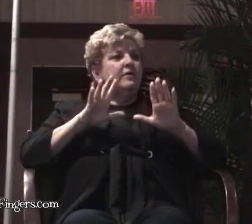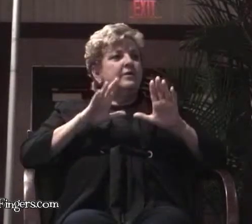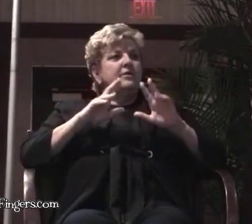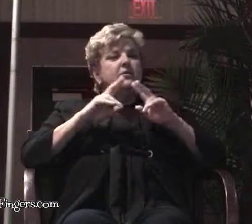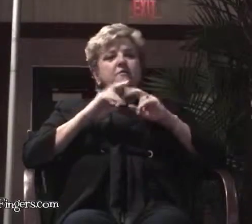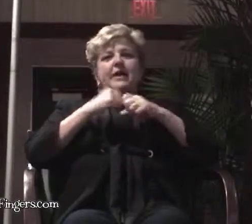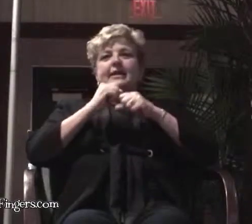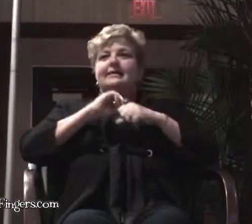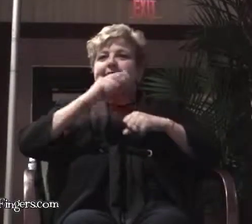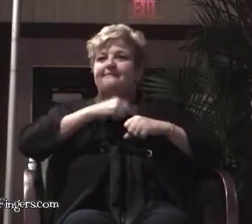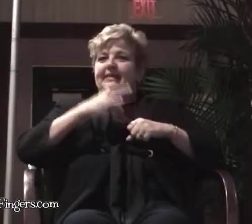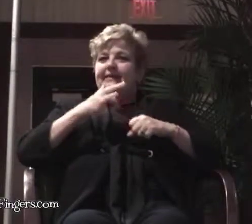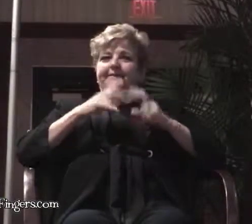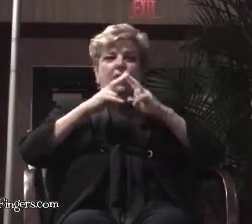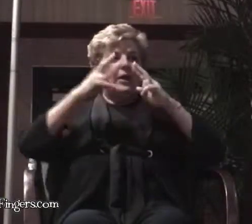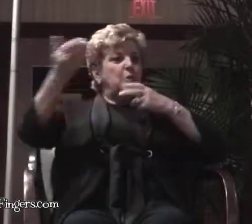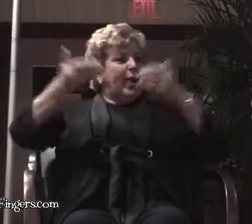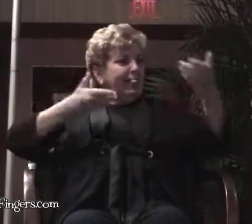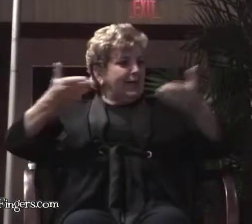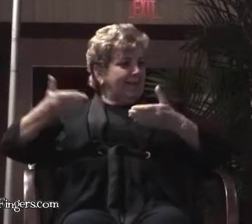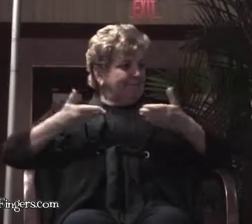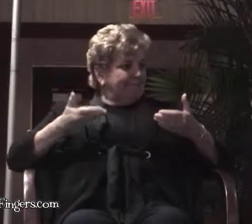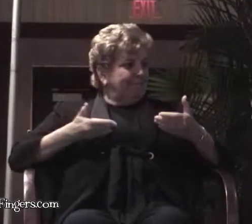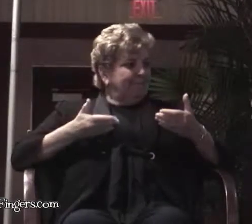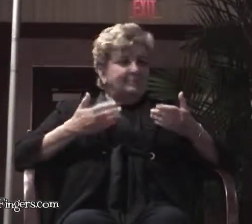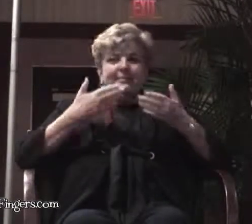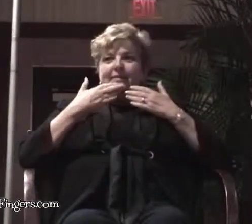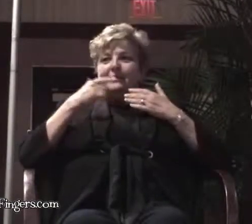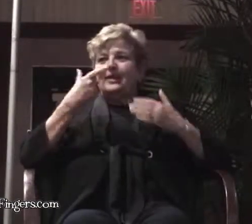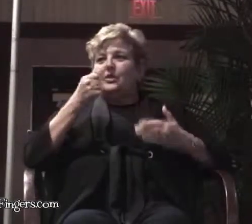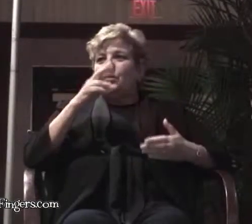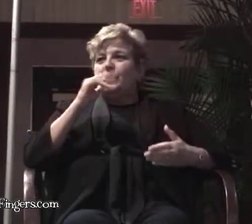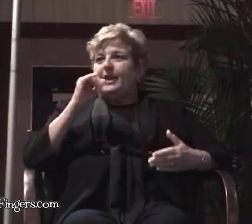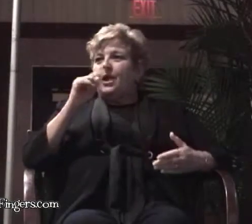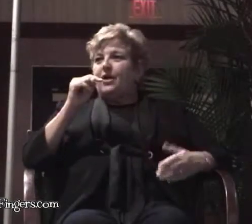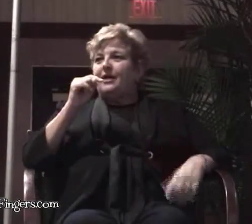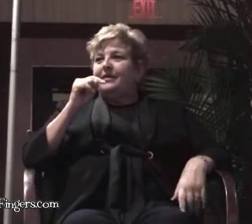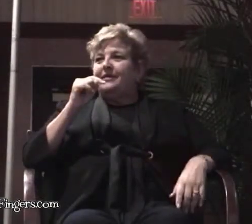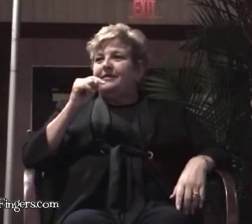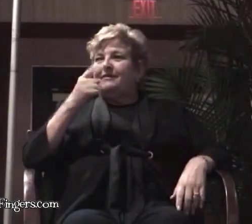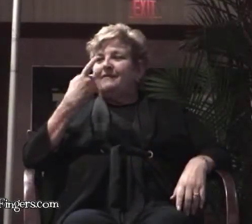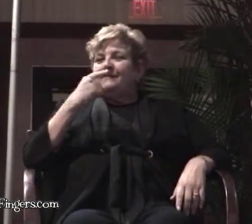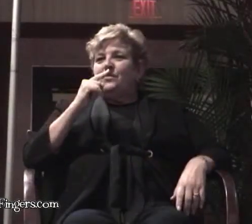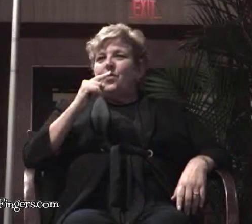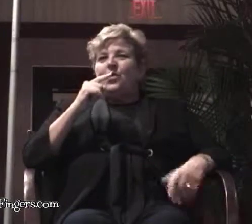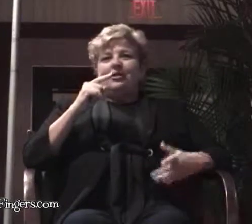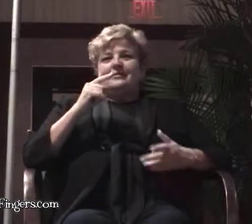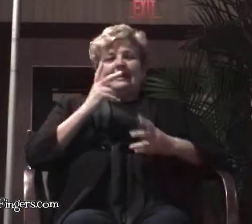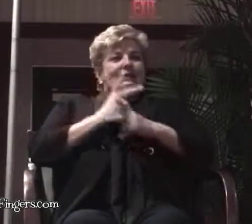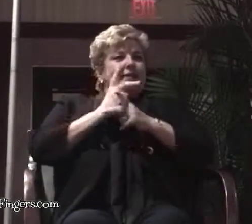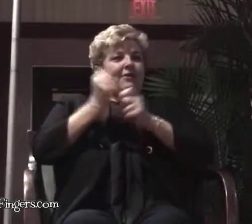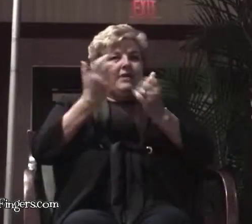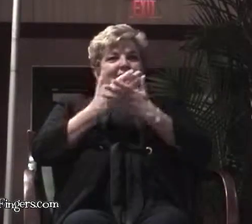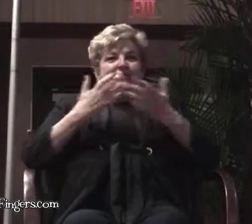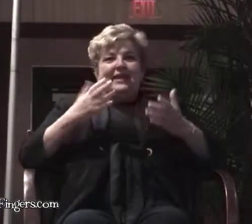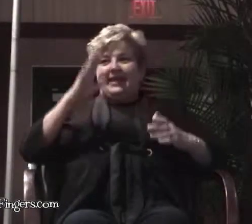and thank you, Garrett, for taking care of our hungry needs. And hi, Joey.